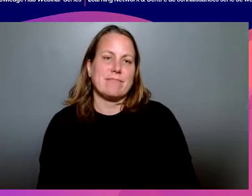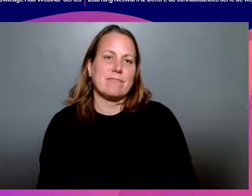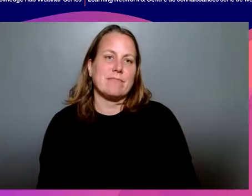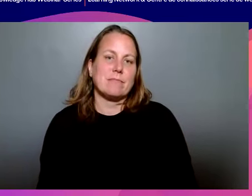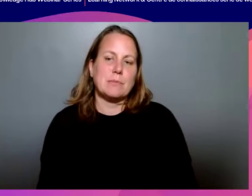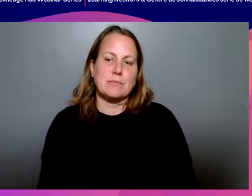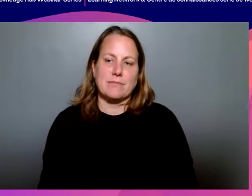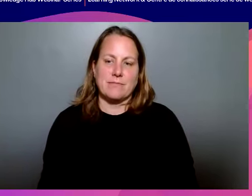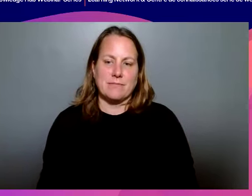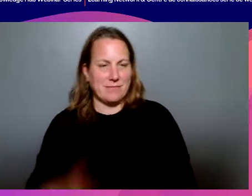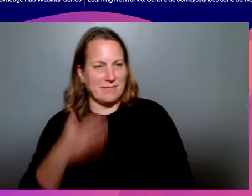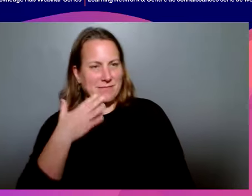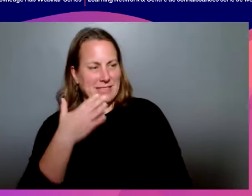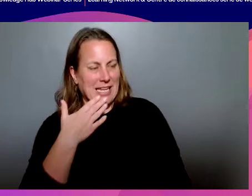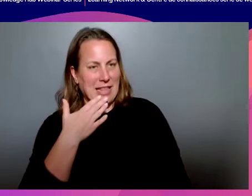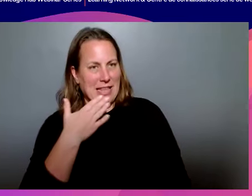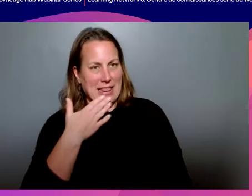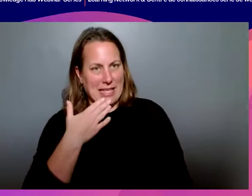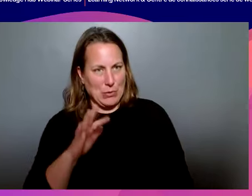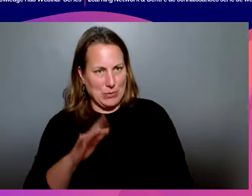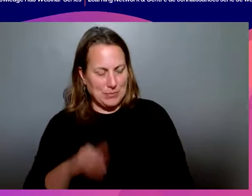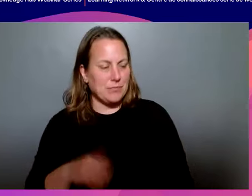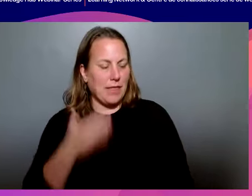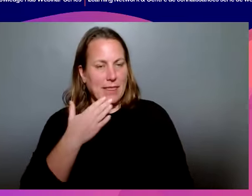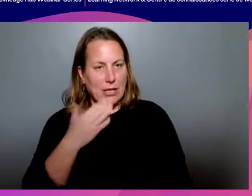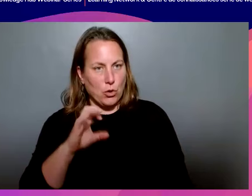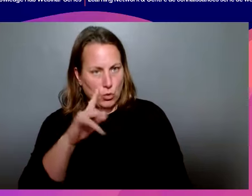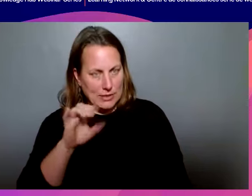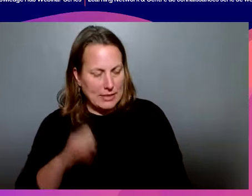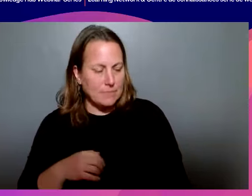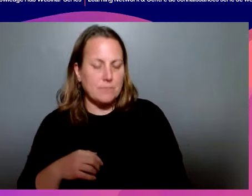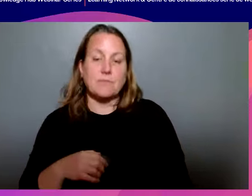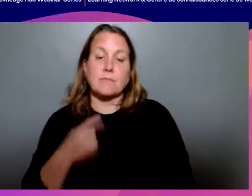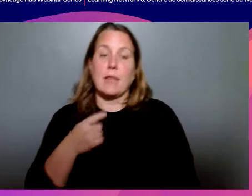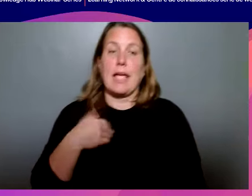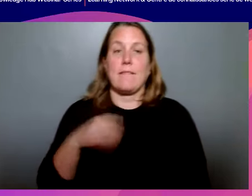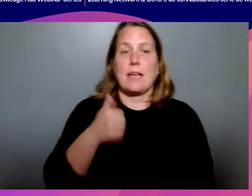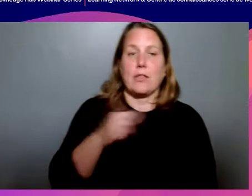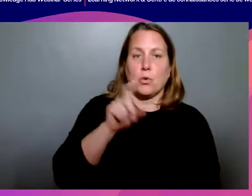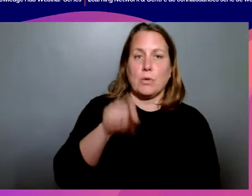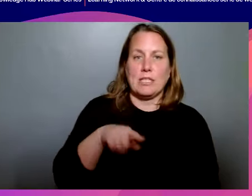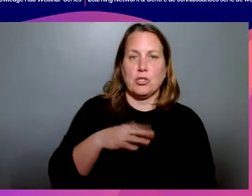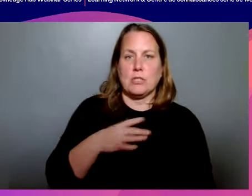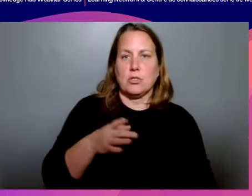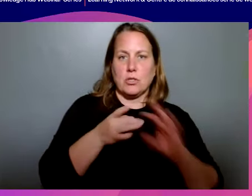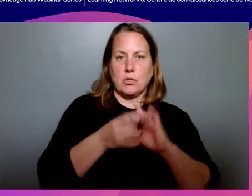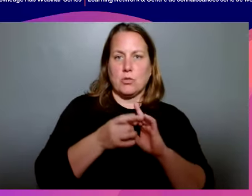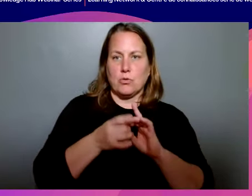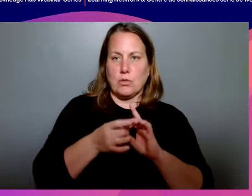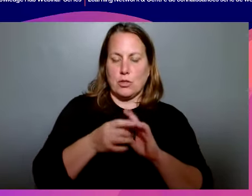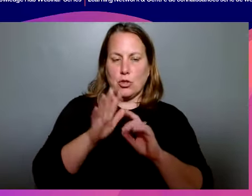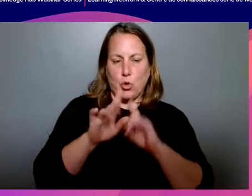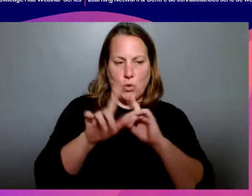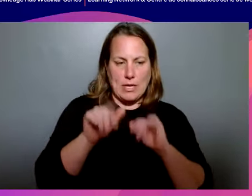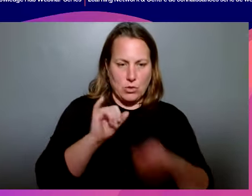Thank you. Thank you, Christine. I just have another questions very related to your